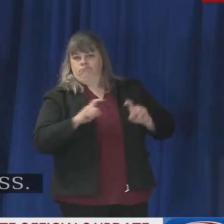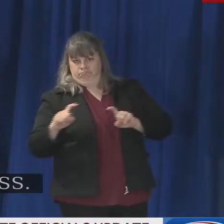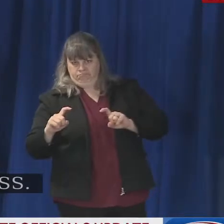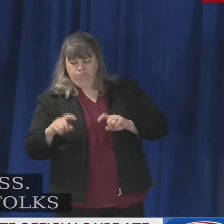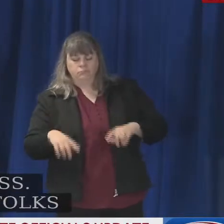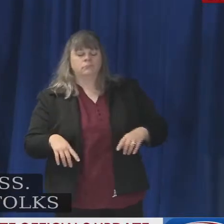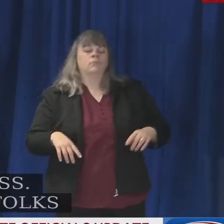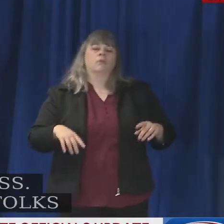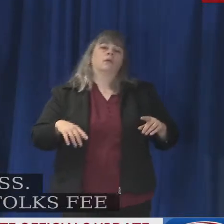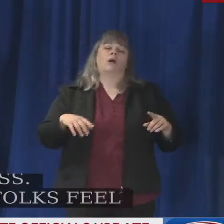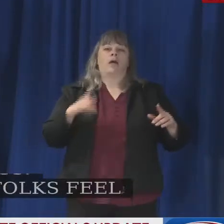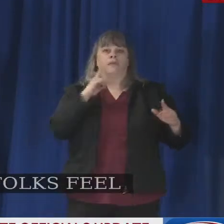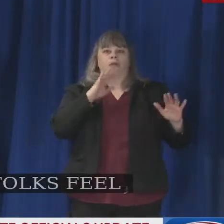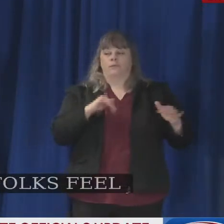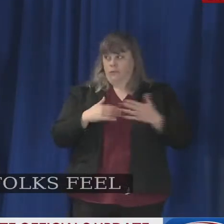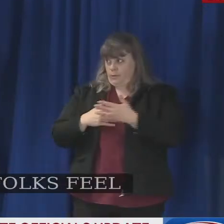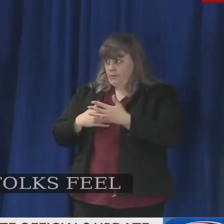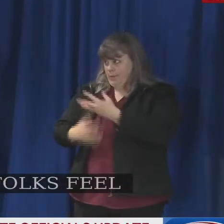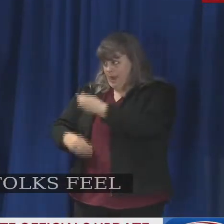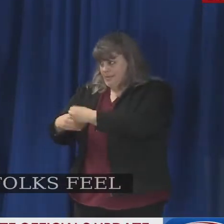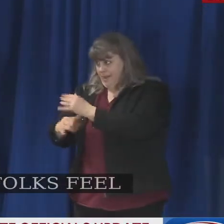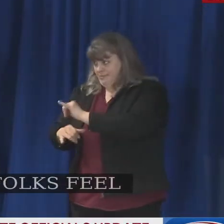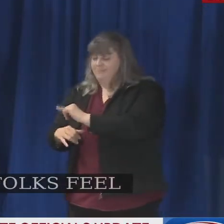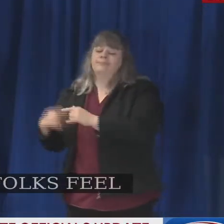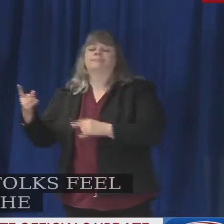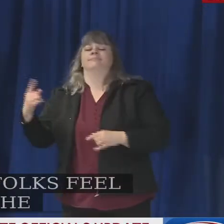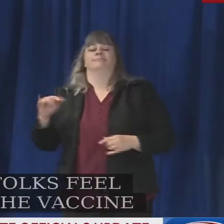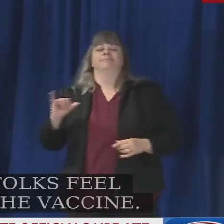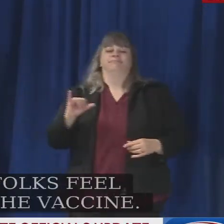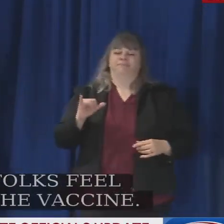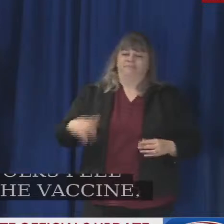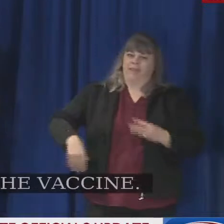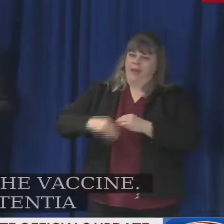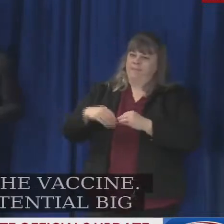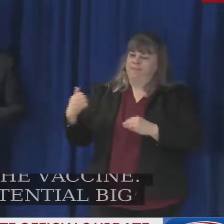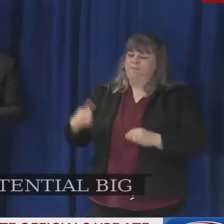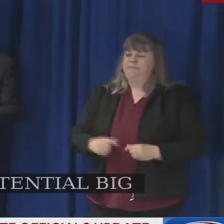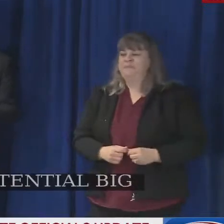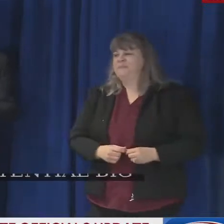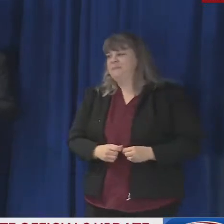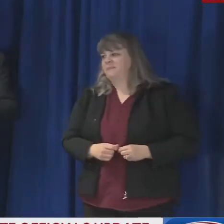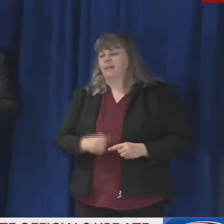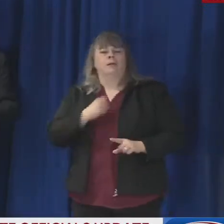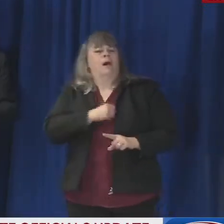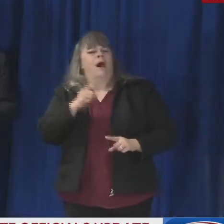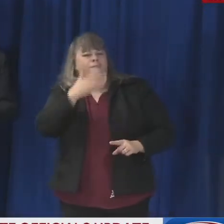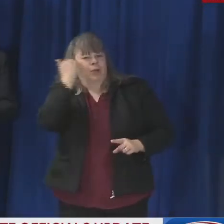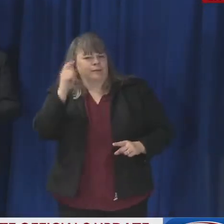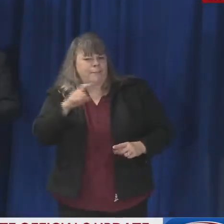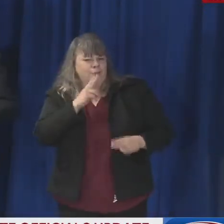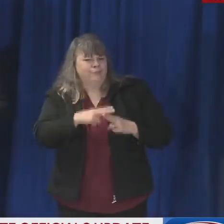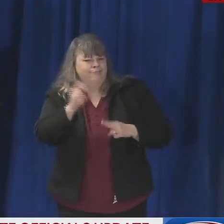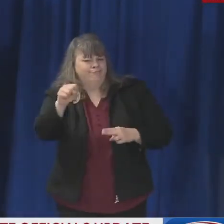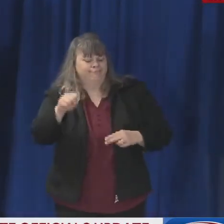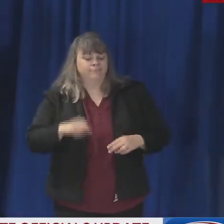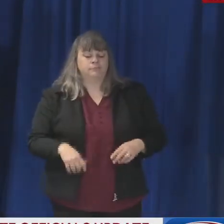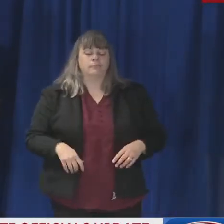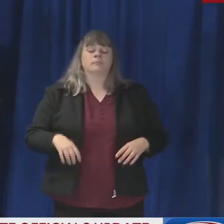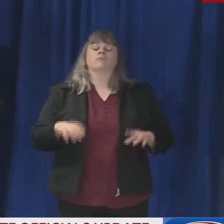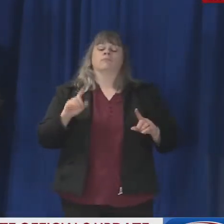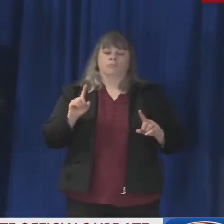potential big step. Yeah, Dr. Jan, I don't know if you wanted to jump on that a little bit. Sorry, I should have mentioned that before. Right, so